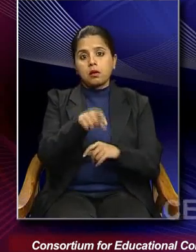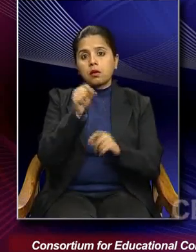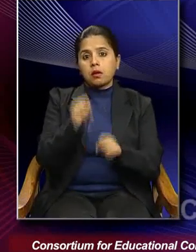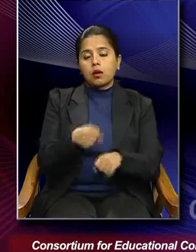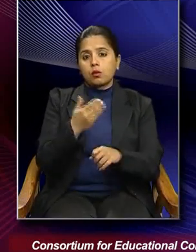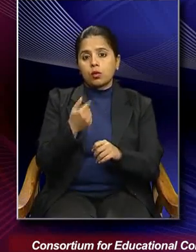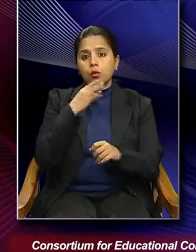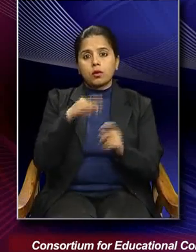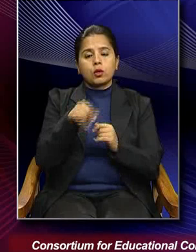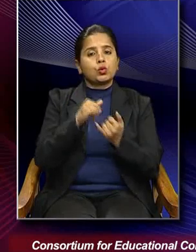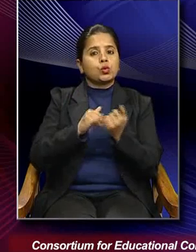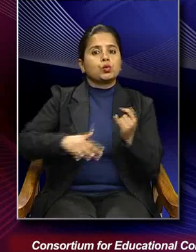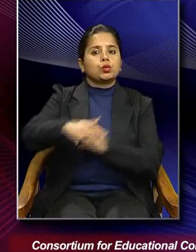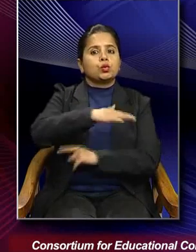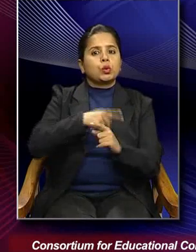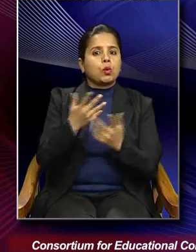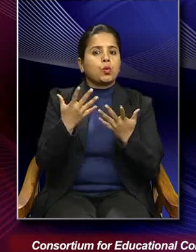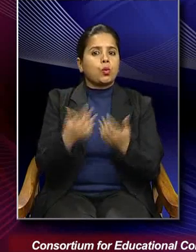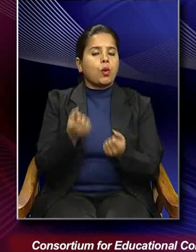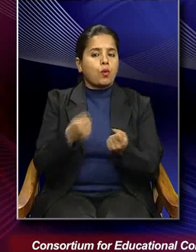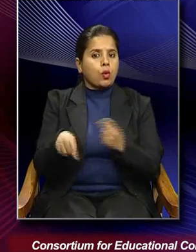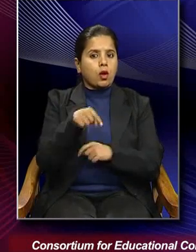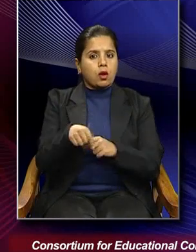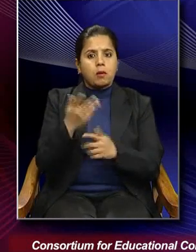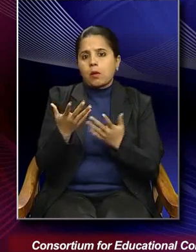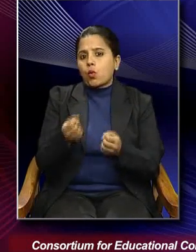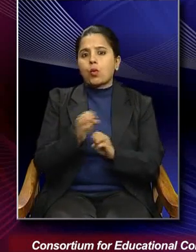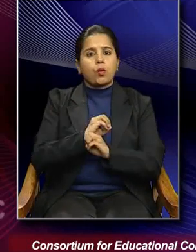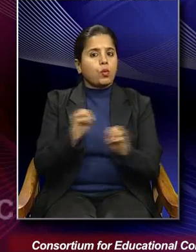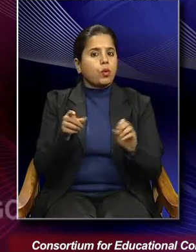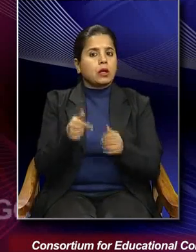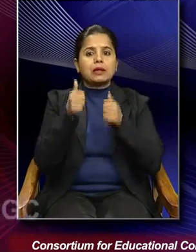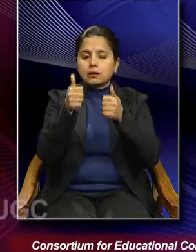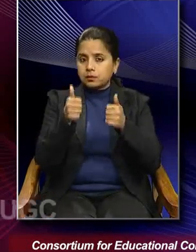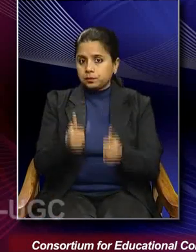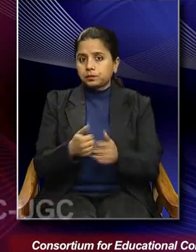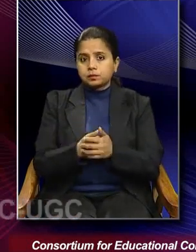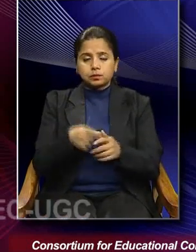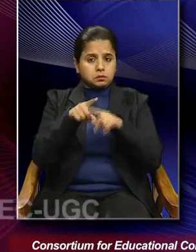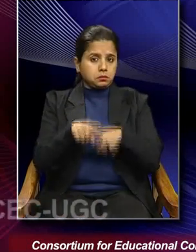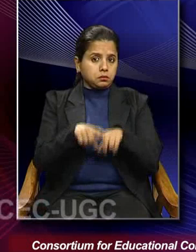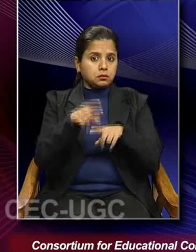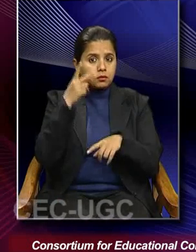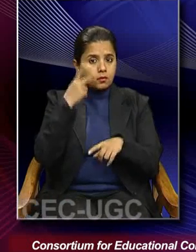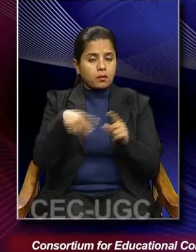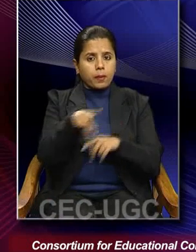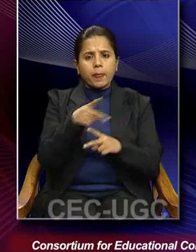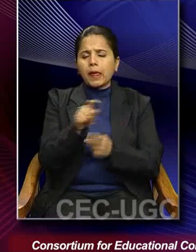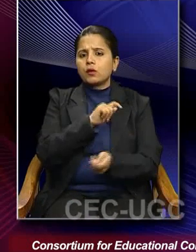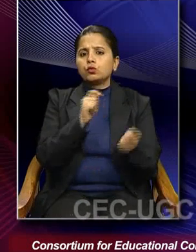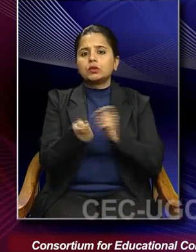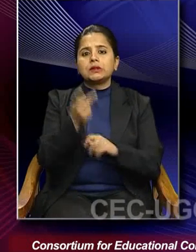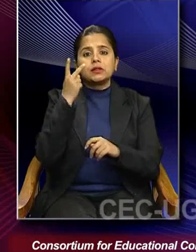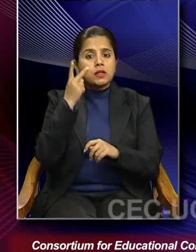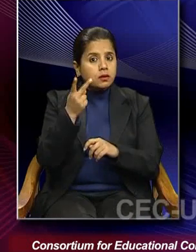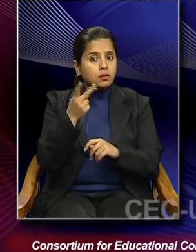a society's desirable or undesirable outcome depending upon the subtle changes